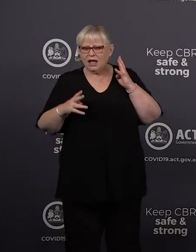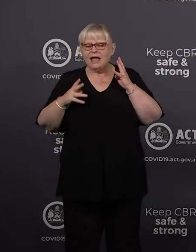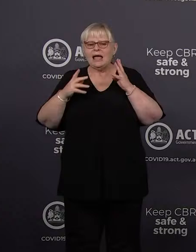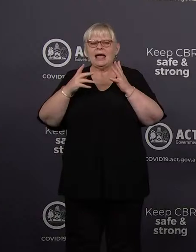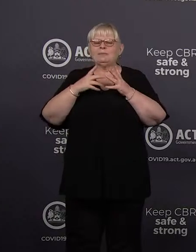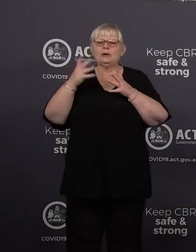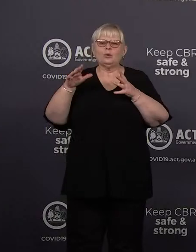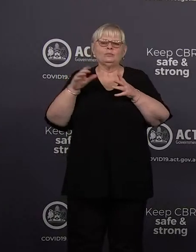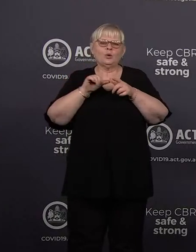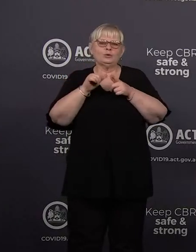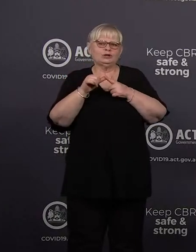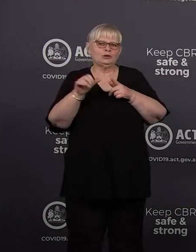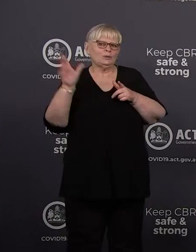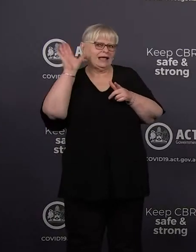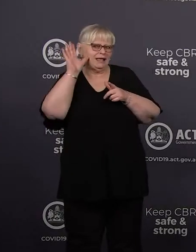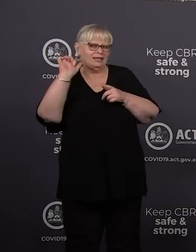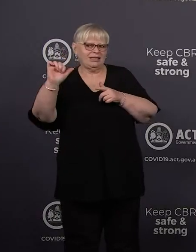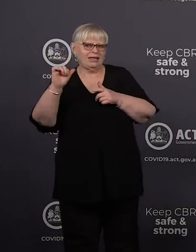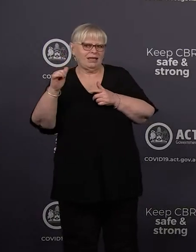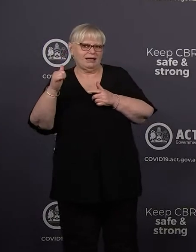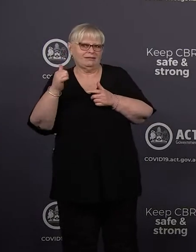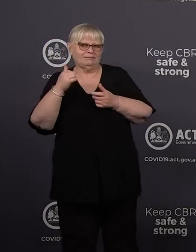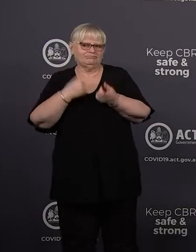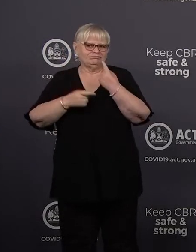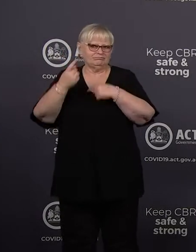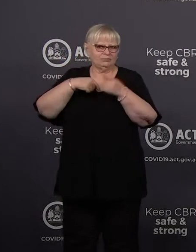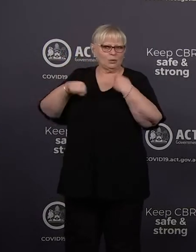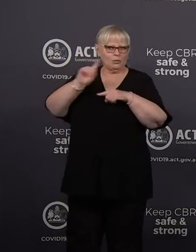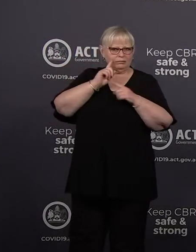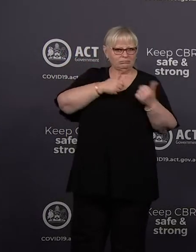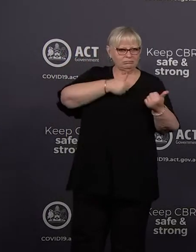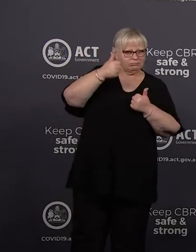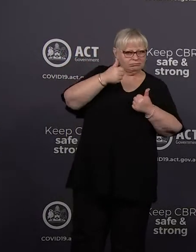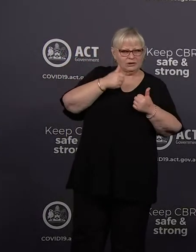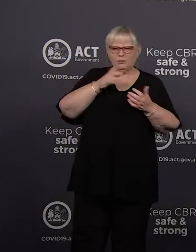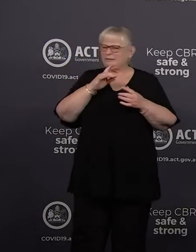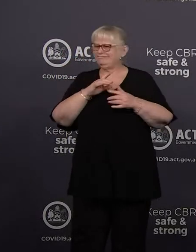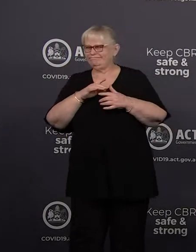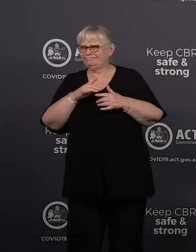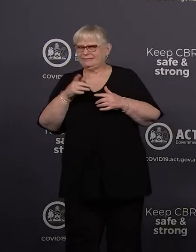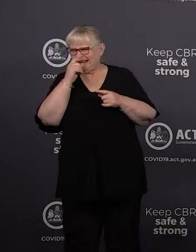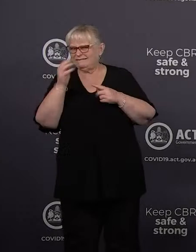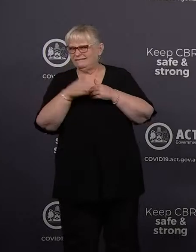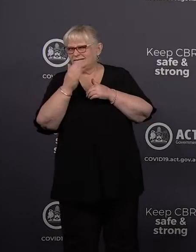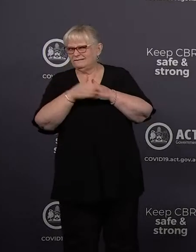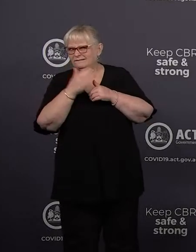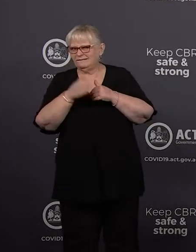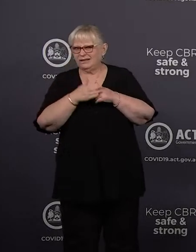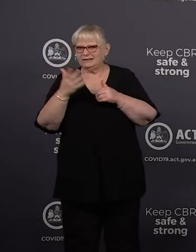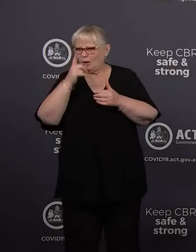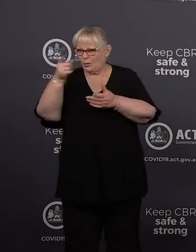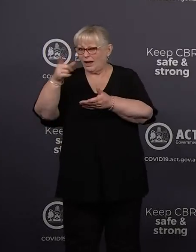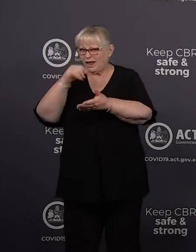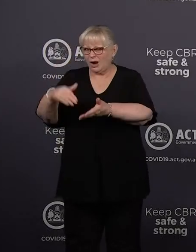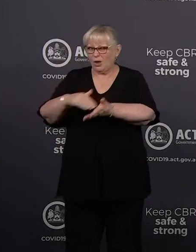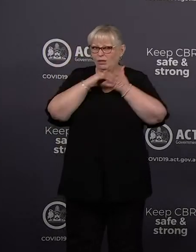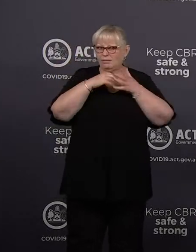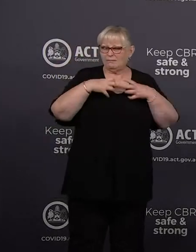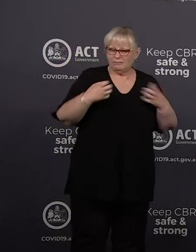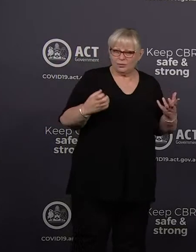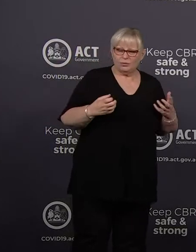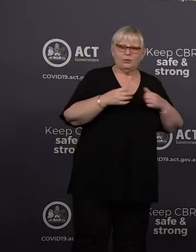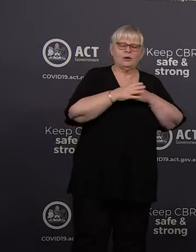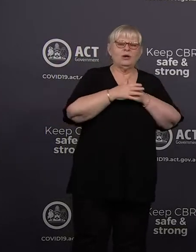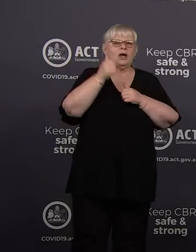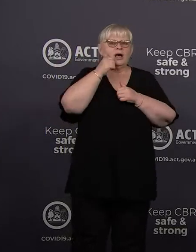response, but also to get their feedback on what they think is working, what is not working, as well as where they could help more. I know